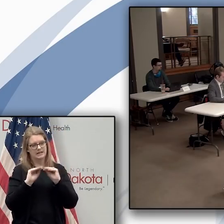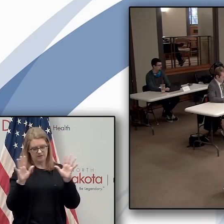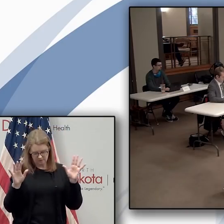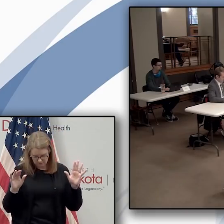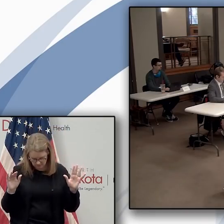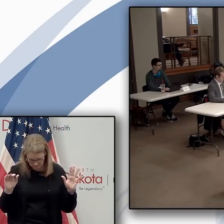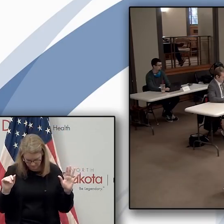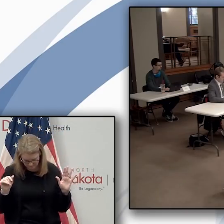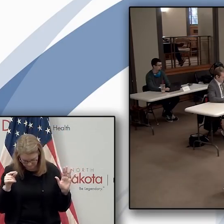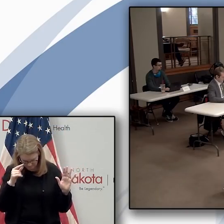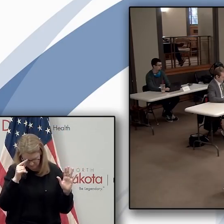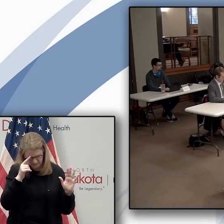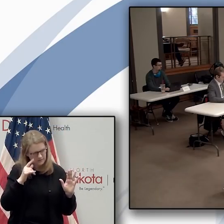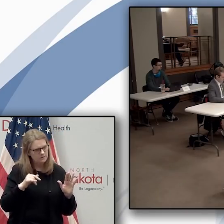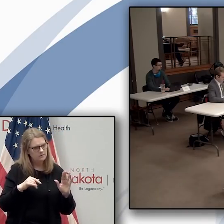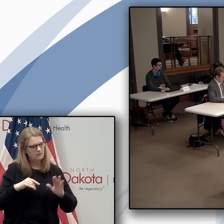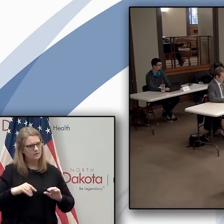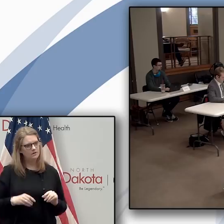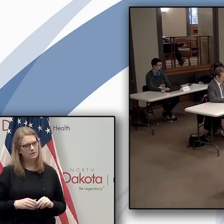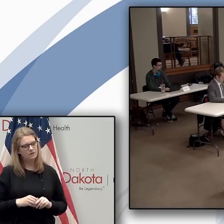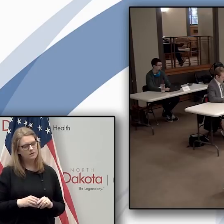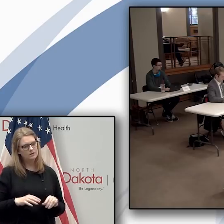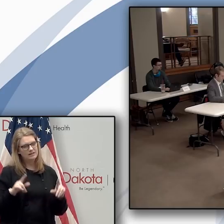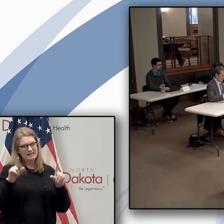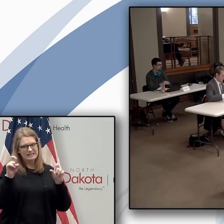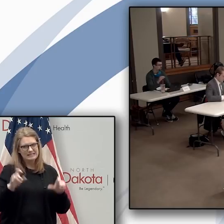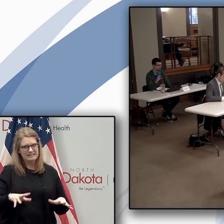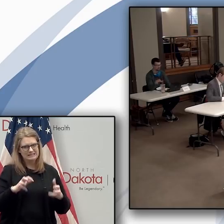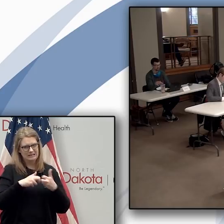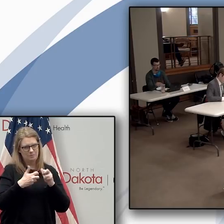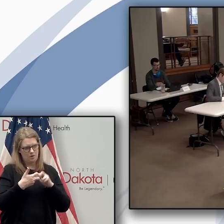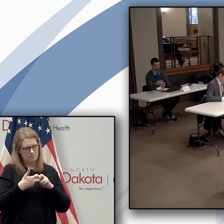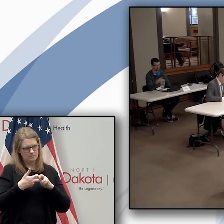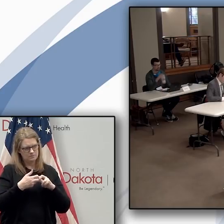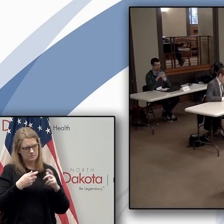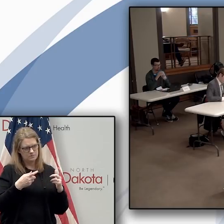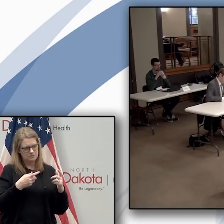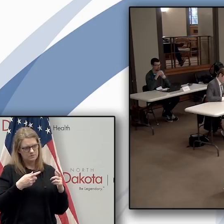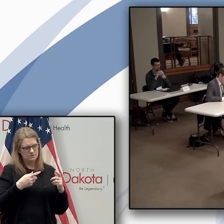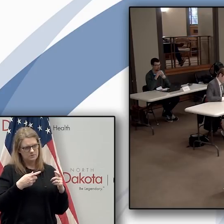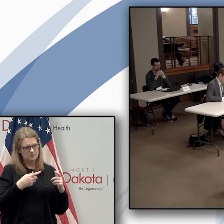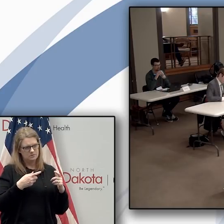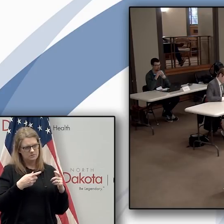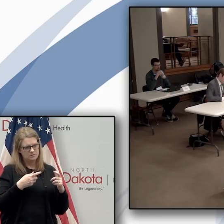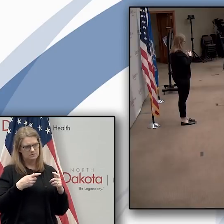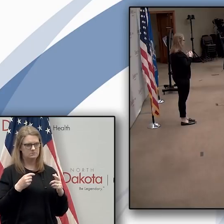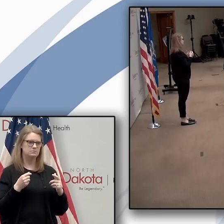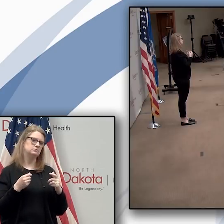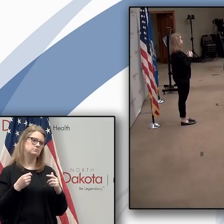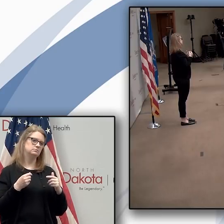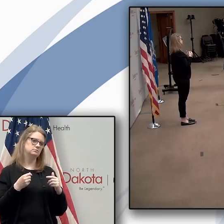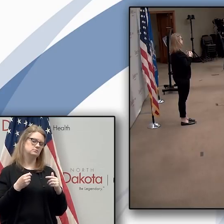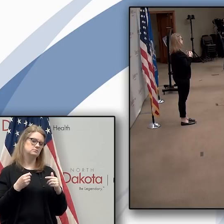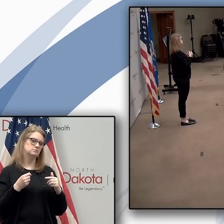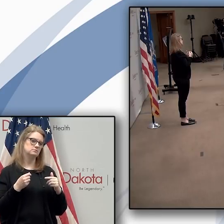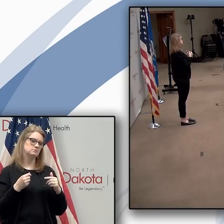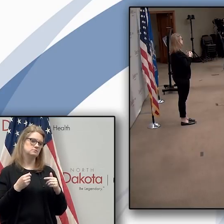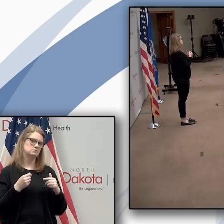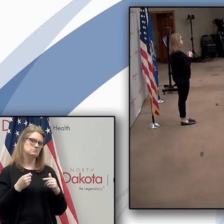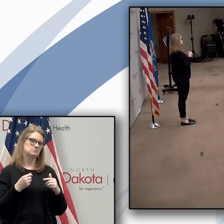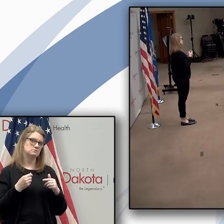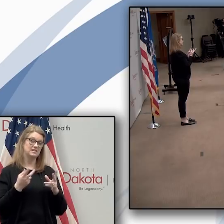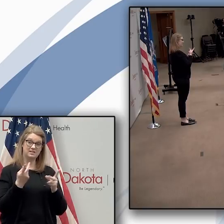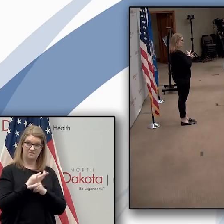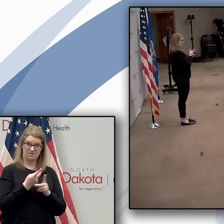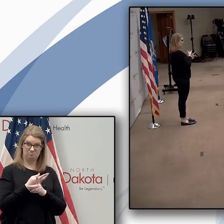a little bit about the testing glitch today. When do you think that glitch is going to be taken